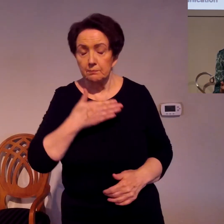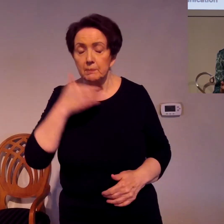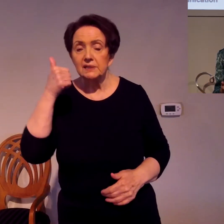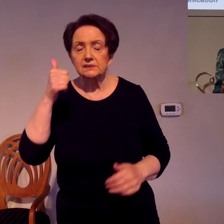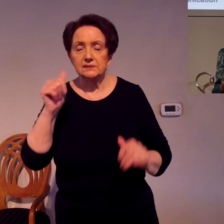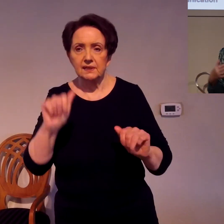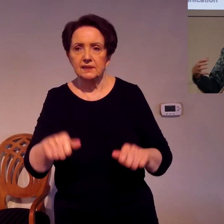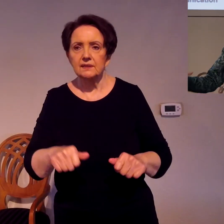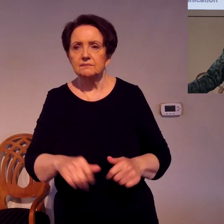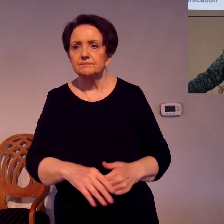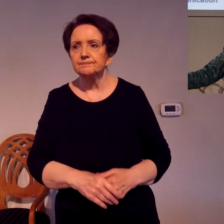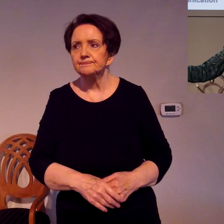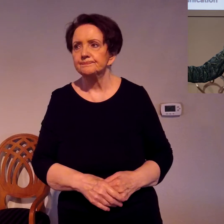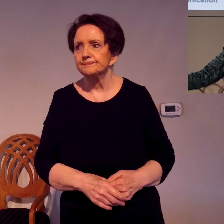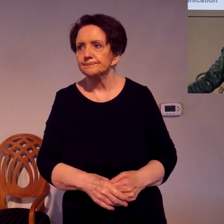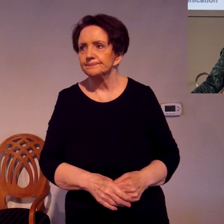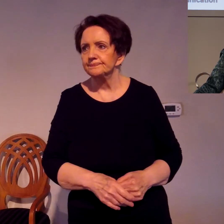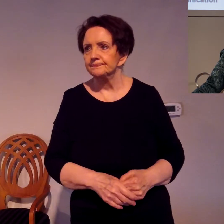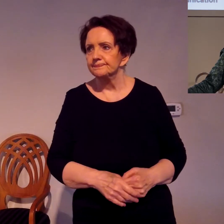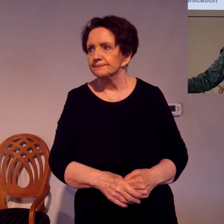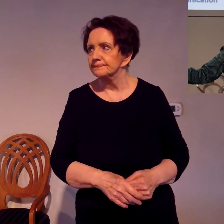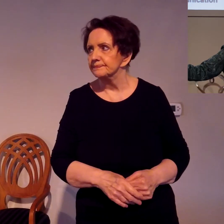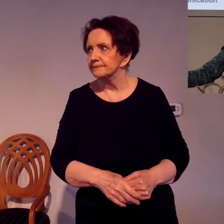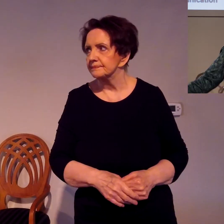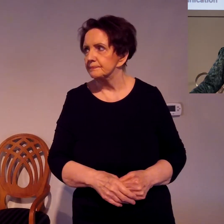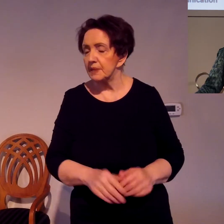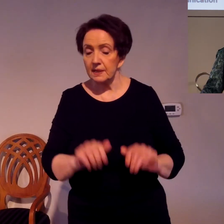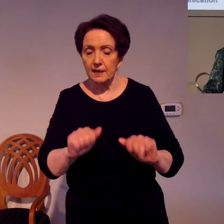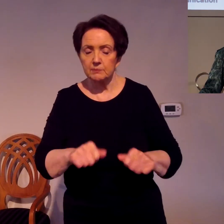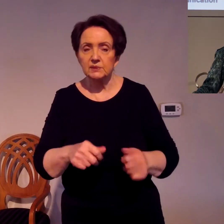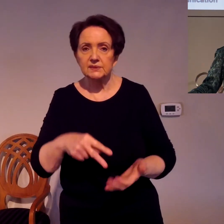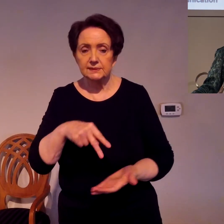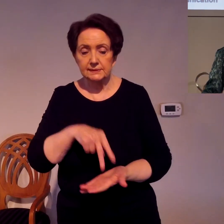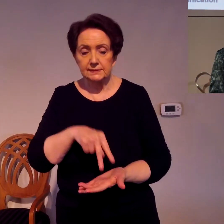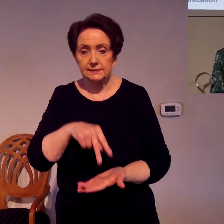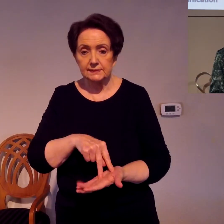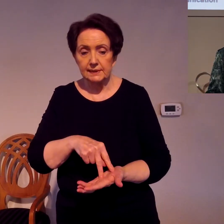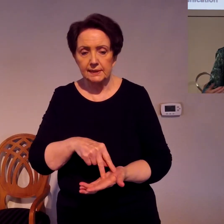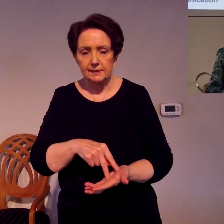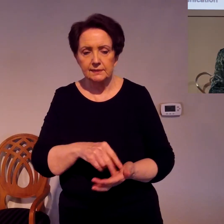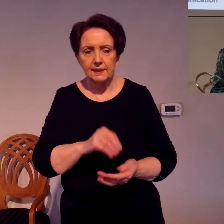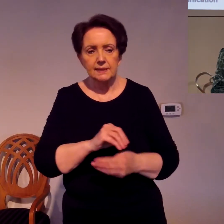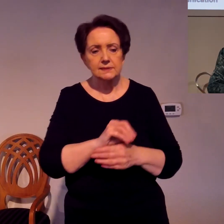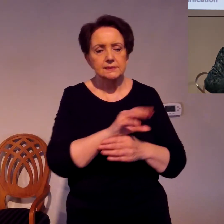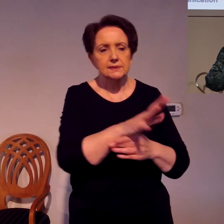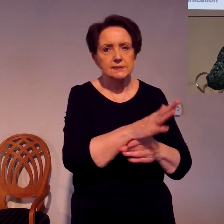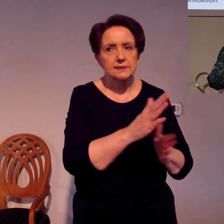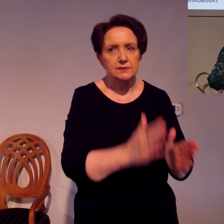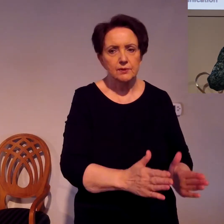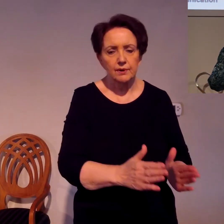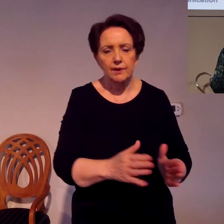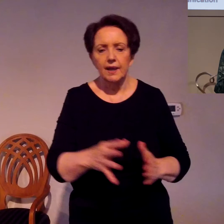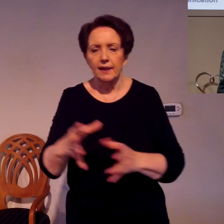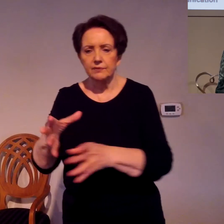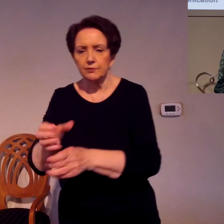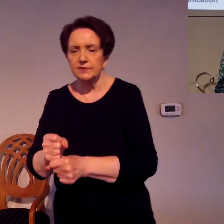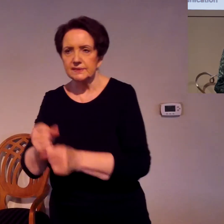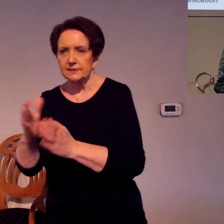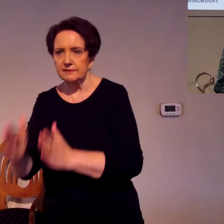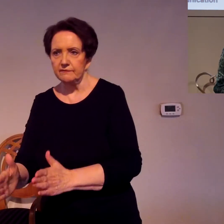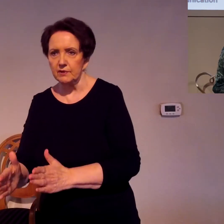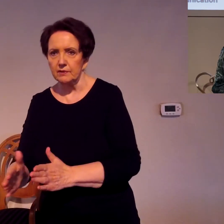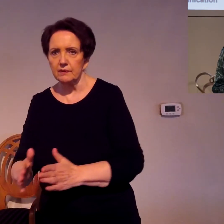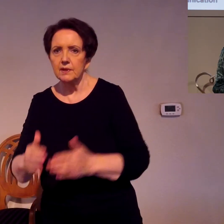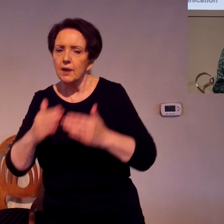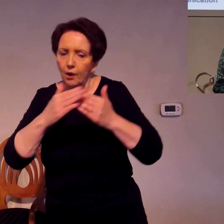ability. And so being able to stand then as the sender and the receiver, as open and as present as